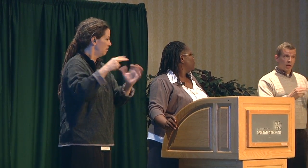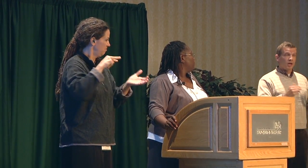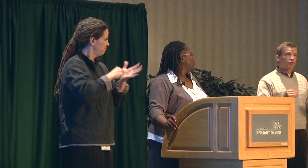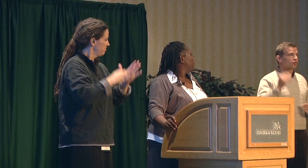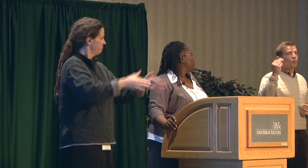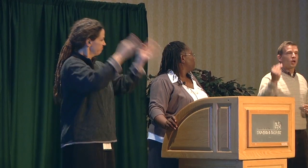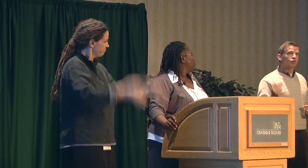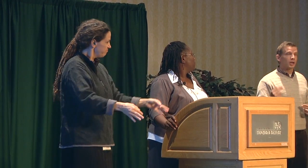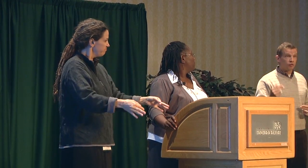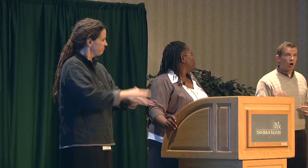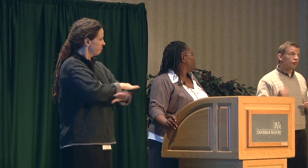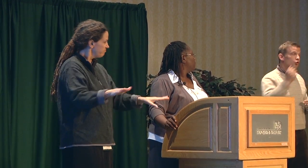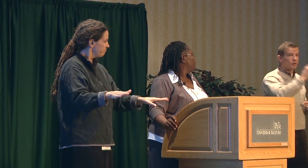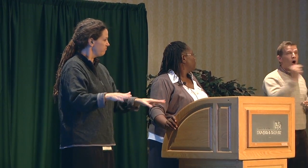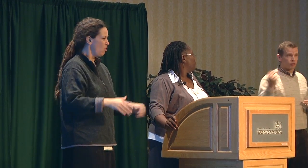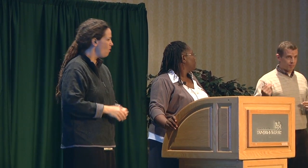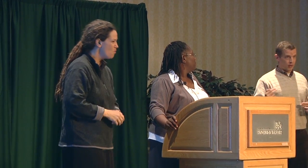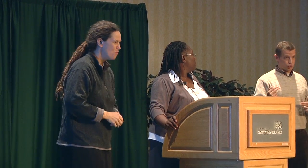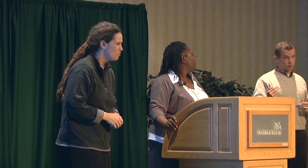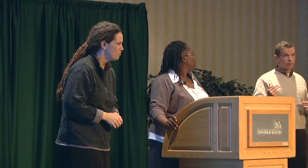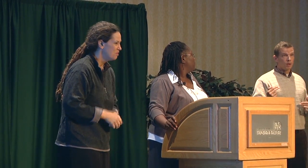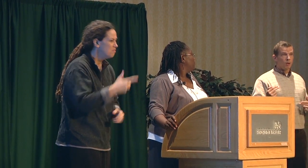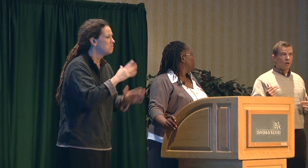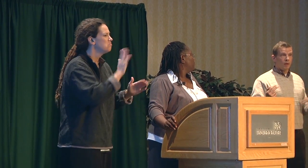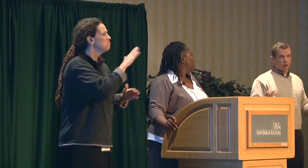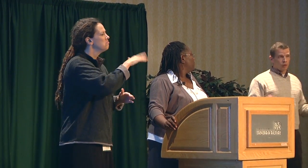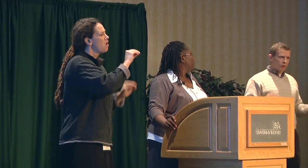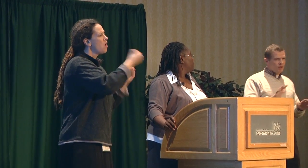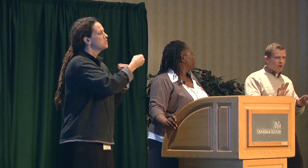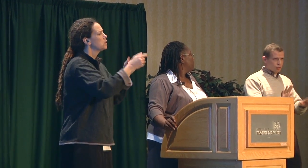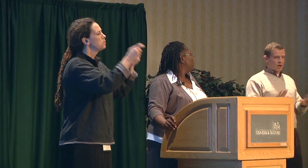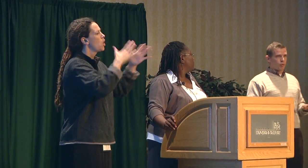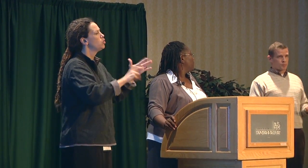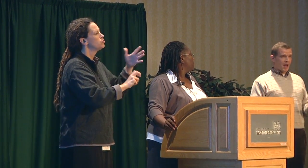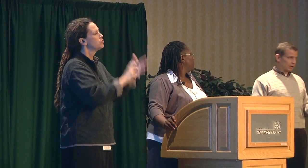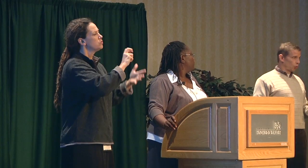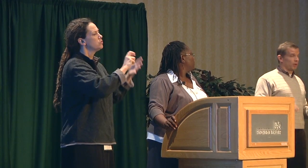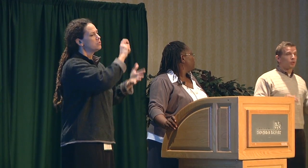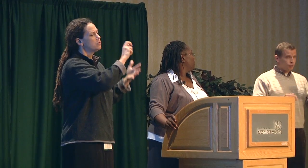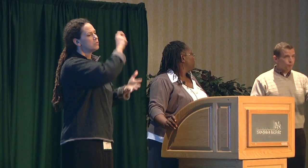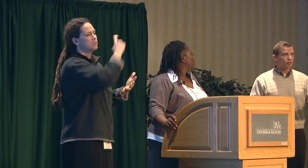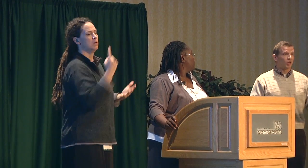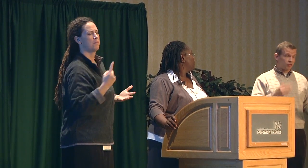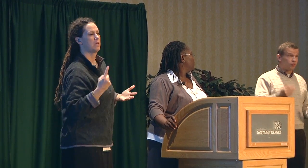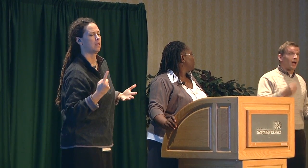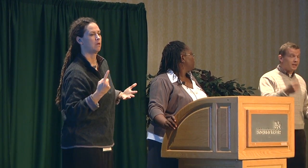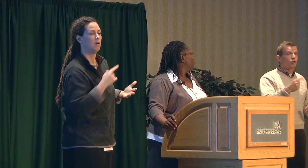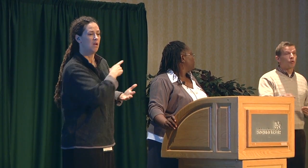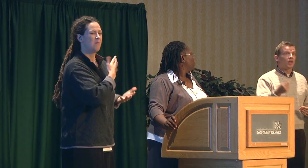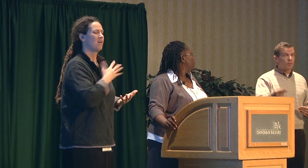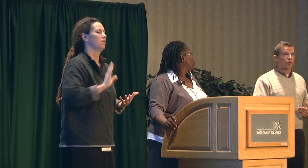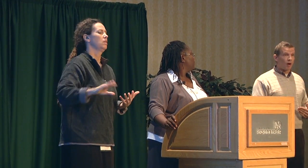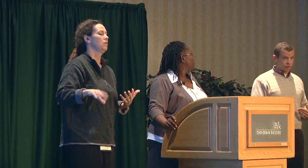Say, okay, is there someone else I can talk to? Do you have an office manager? And they might try to push back a little bit, but if you persist and say, I